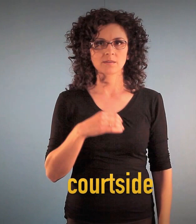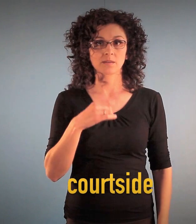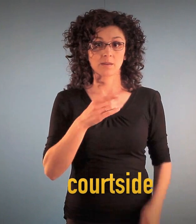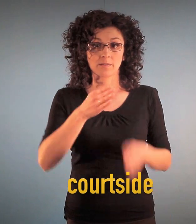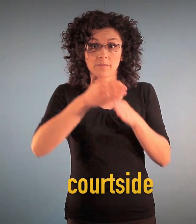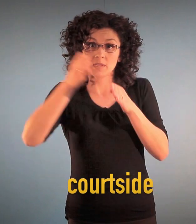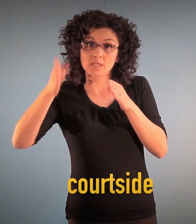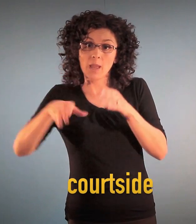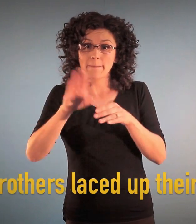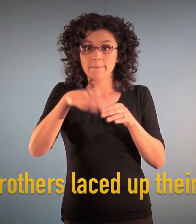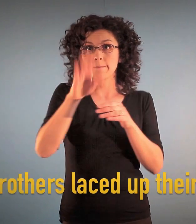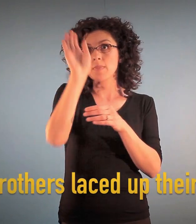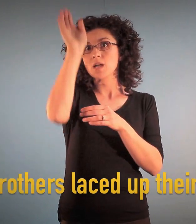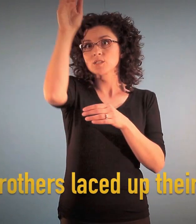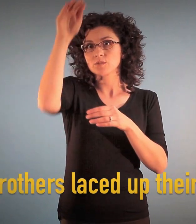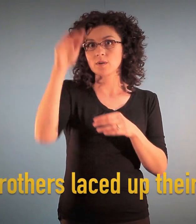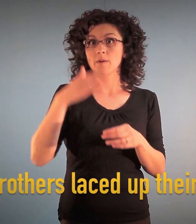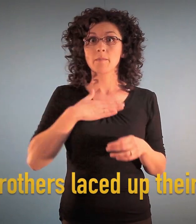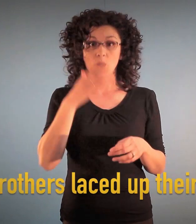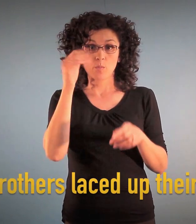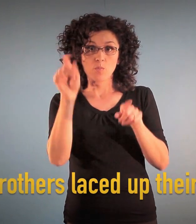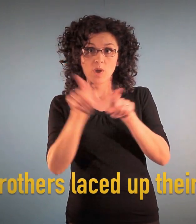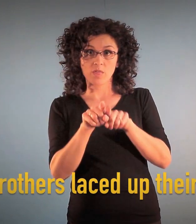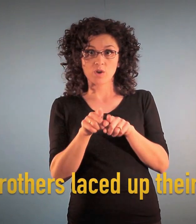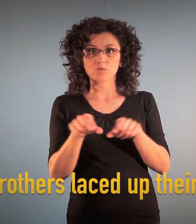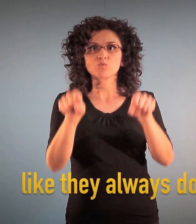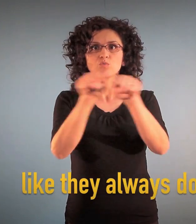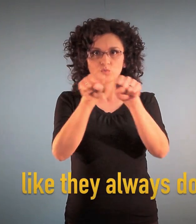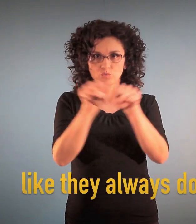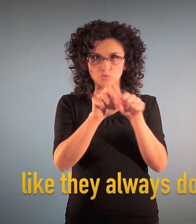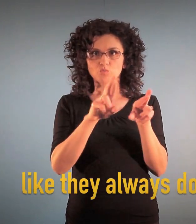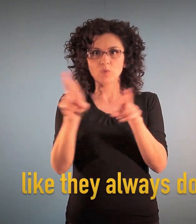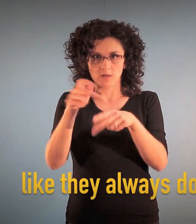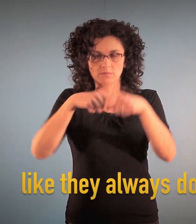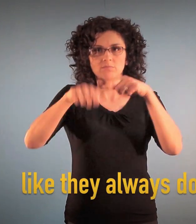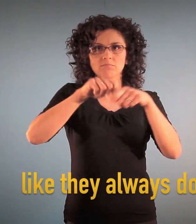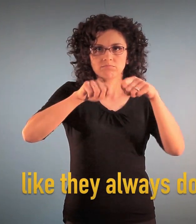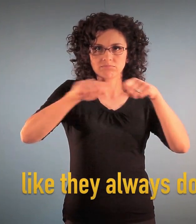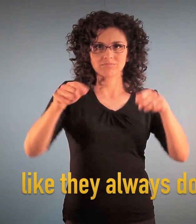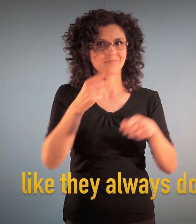Courtside My brothers brothers They stop the bumps like they always do